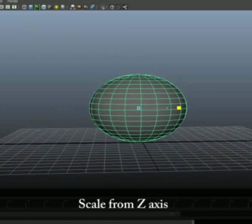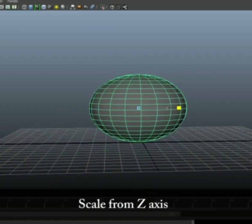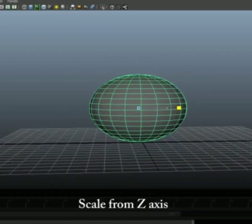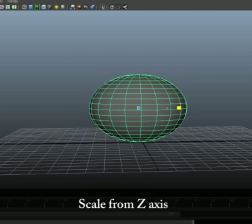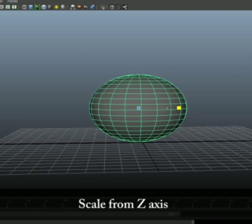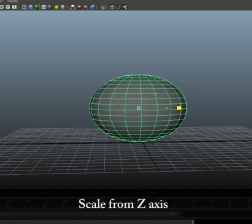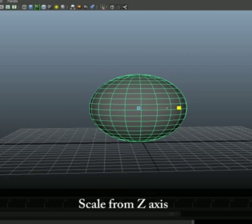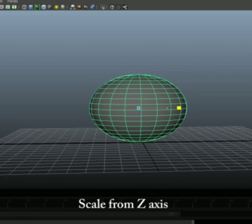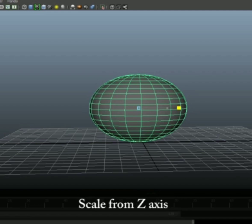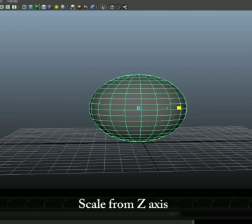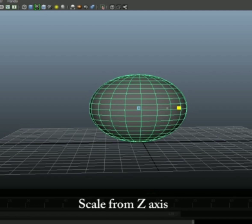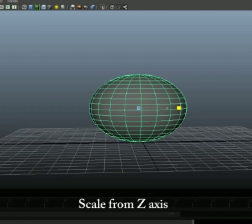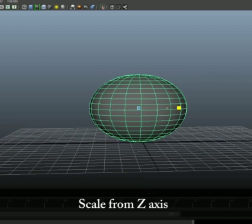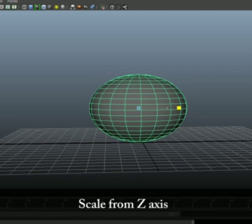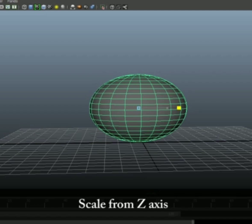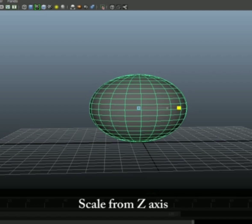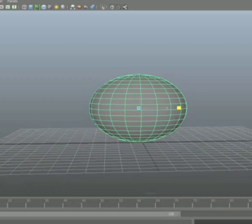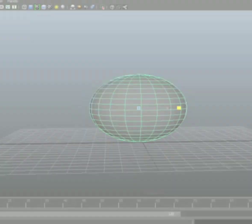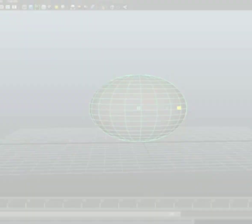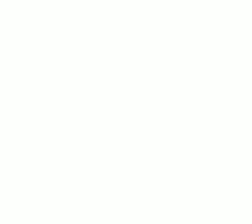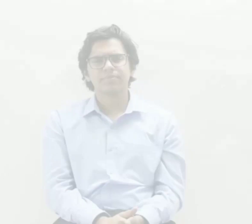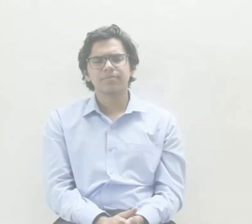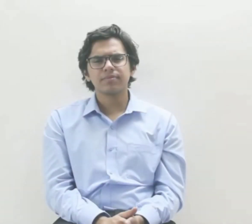Scale from z-axis.